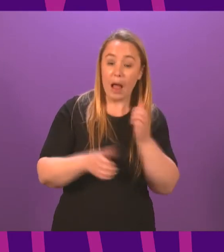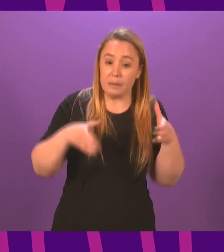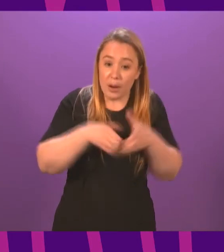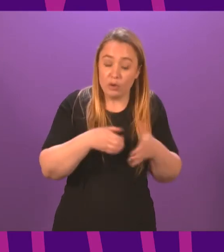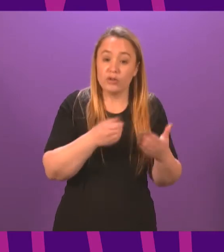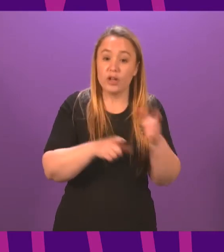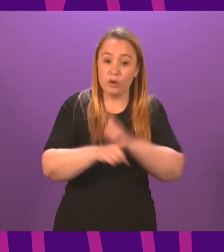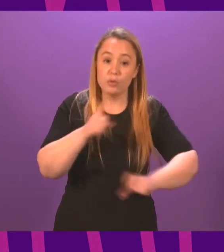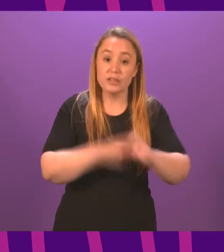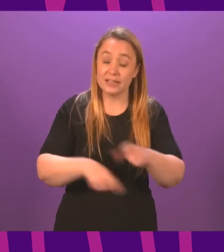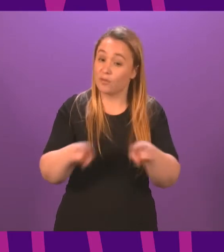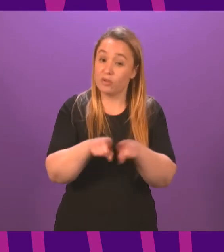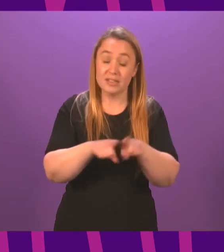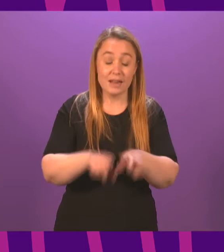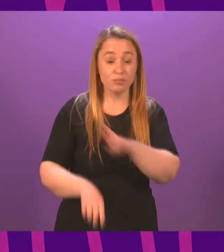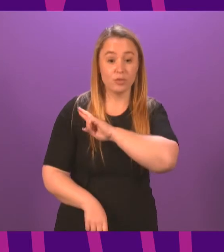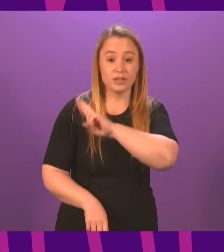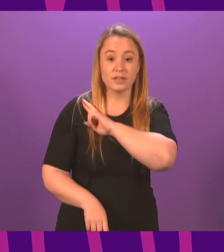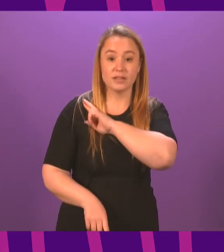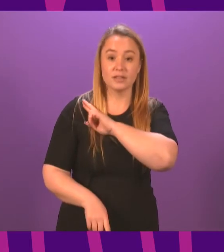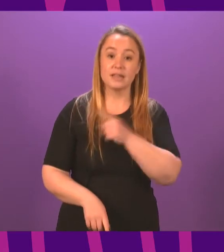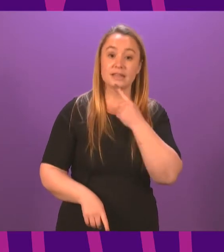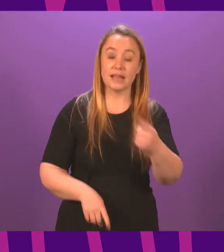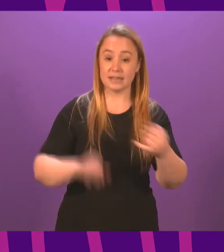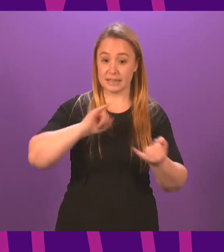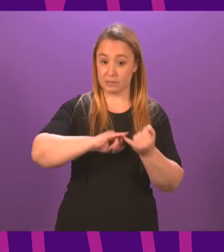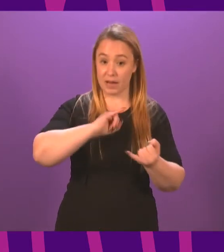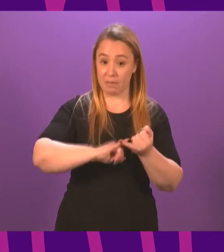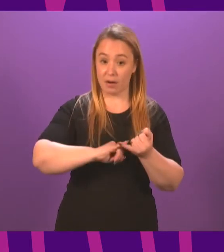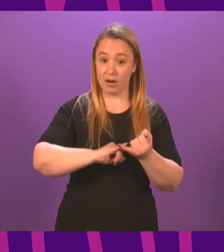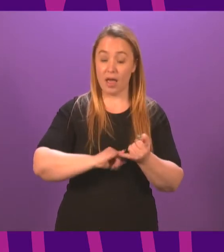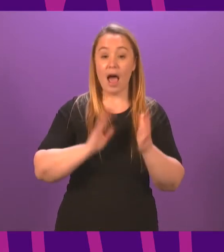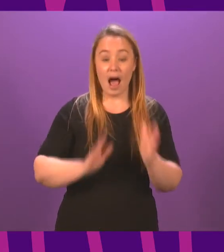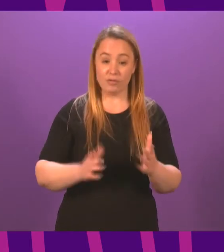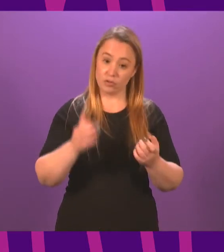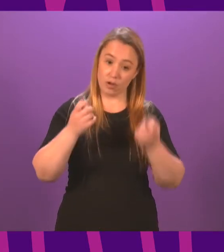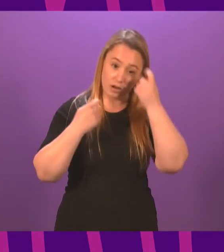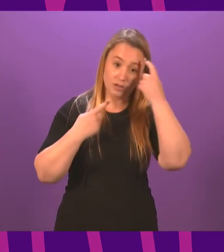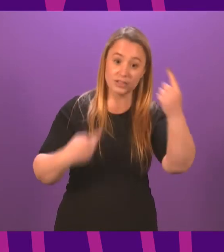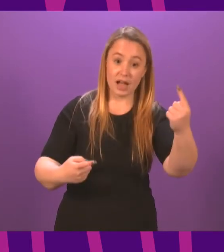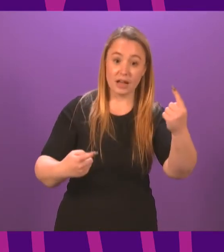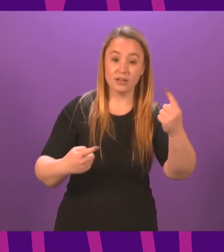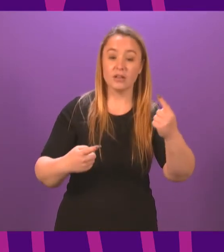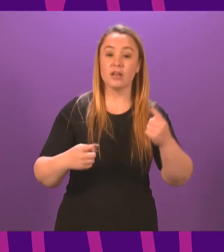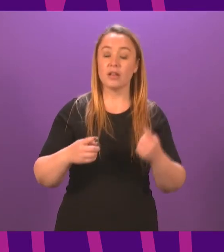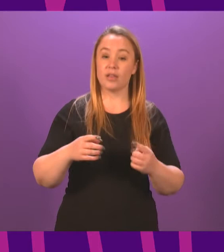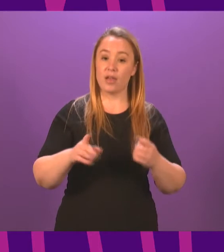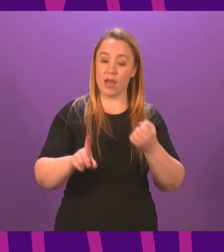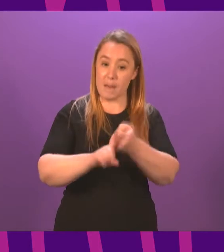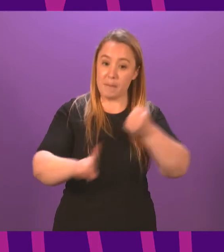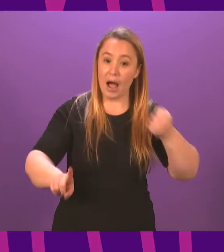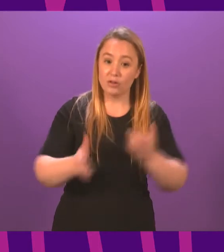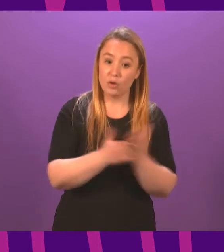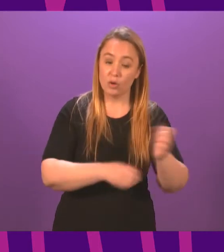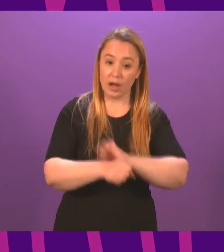reasons. The SAGE Committee in September said we need to understand the unequal impact of decisions around the pandemic. So we